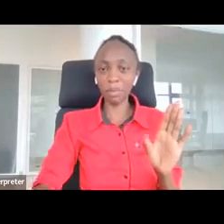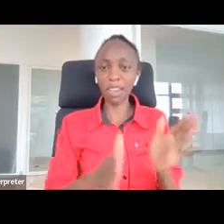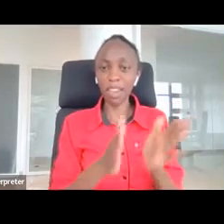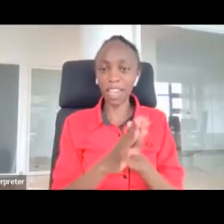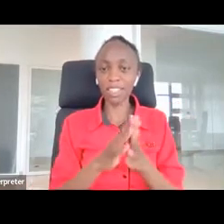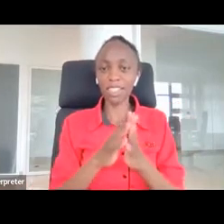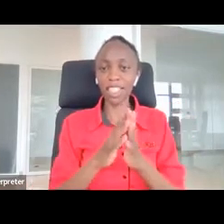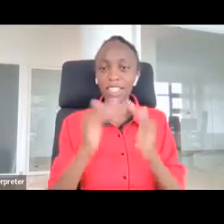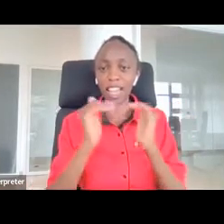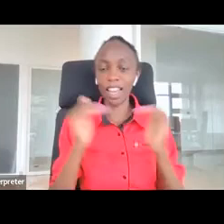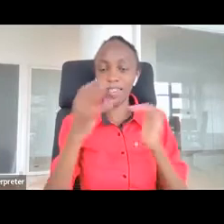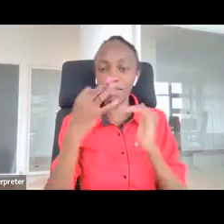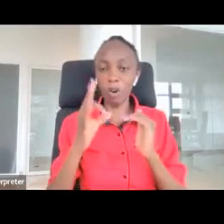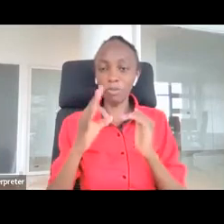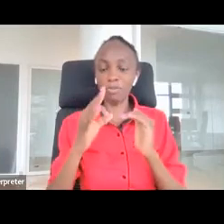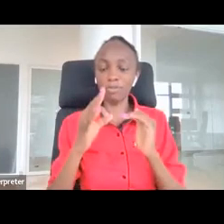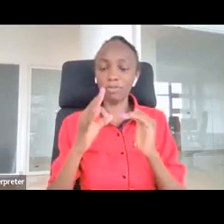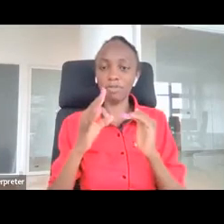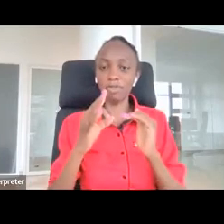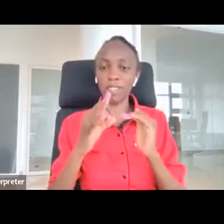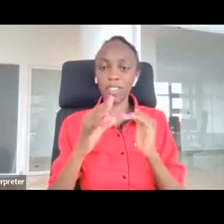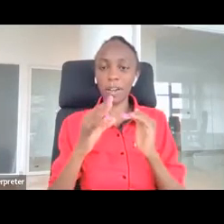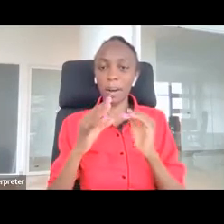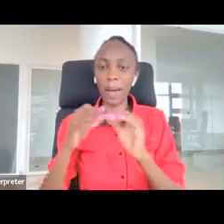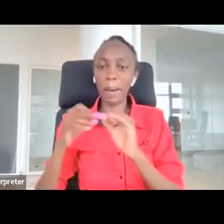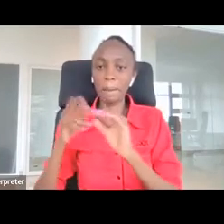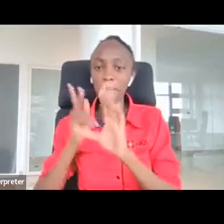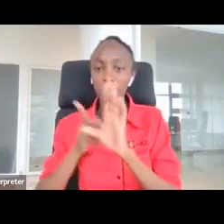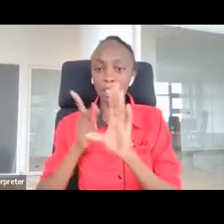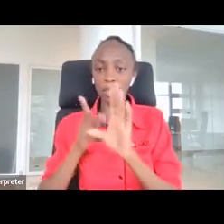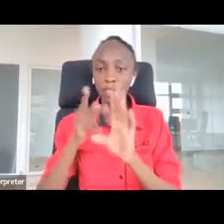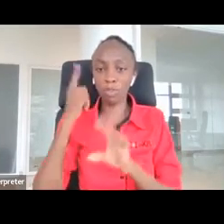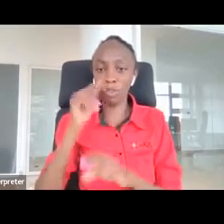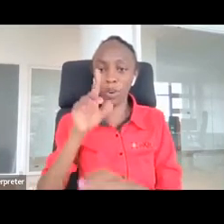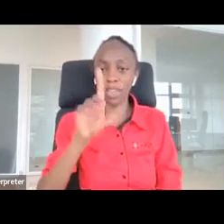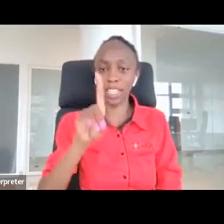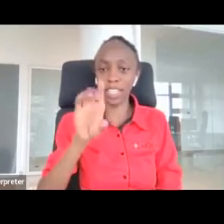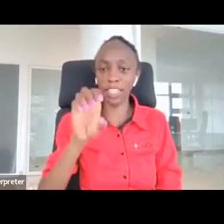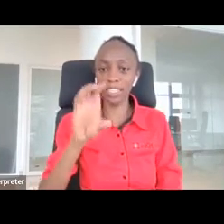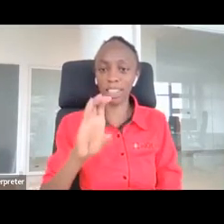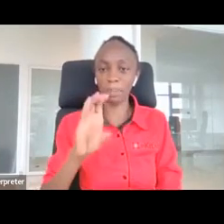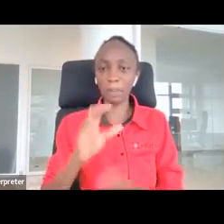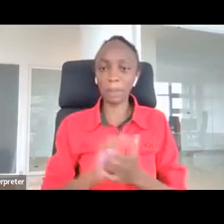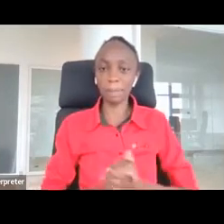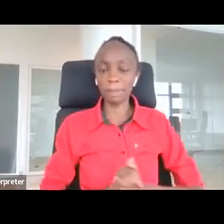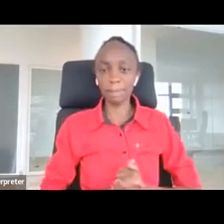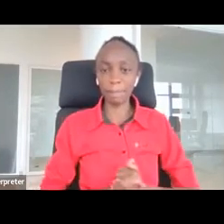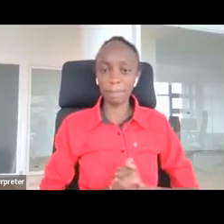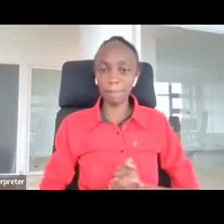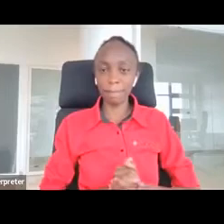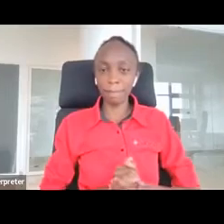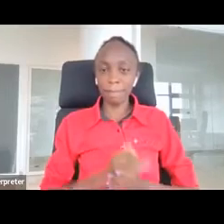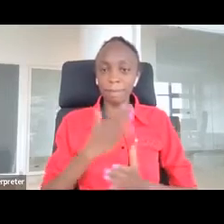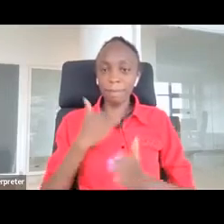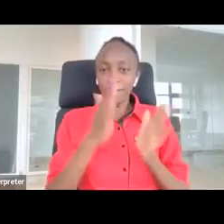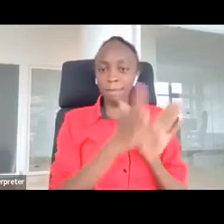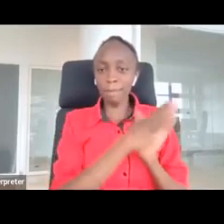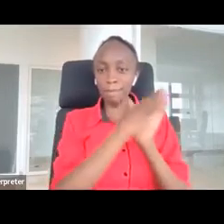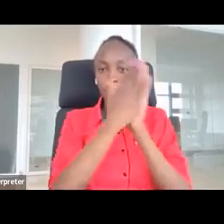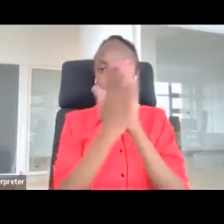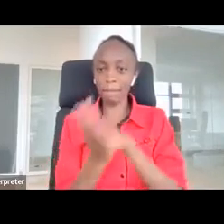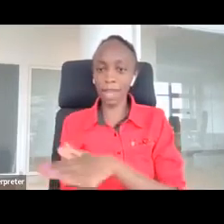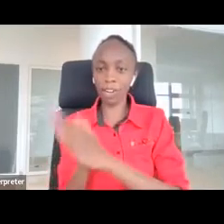digital essay competition has reached. If you look back the 9 years where we have come from, and then you also look